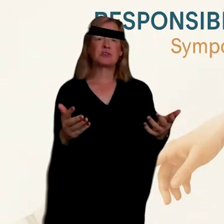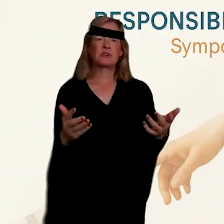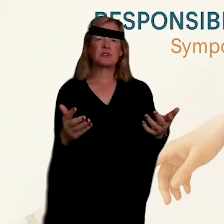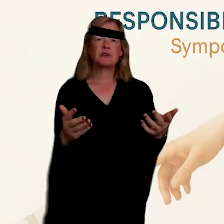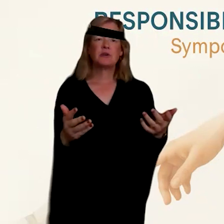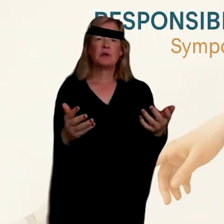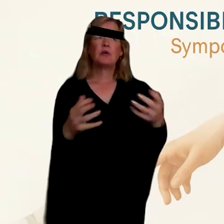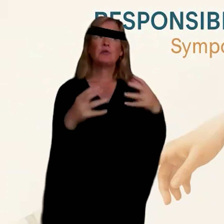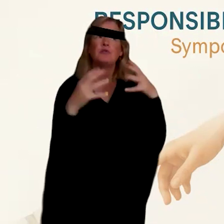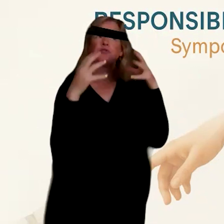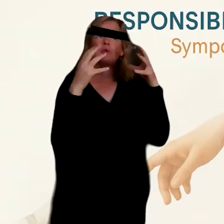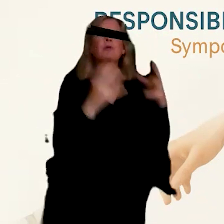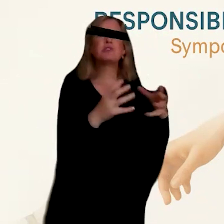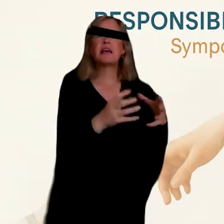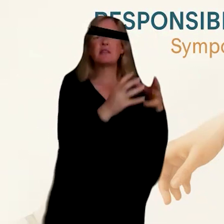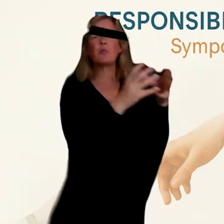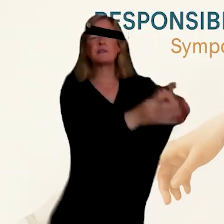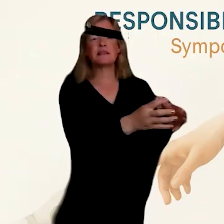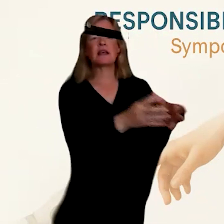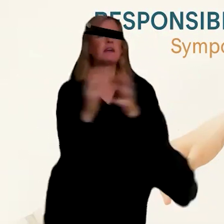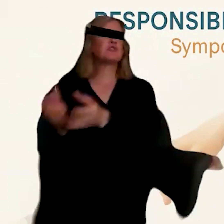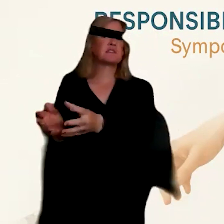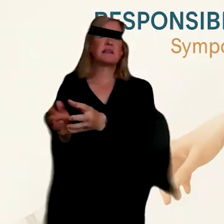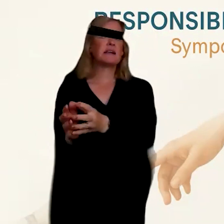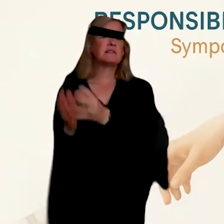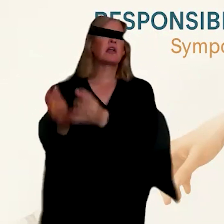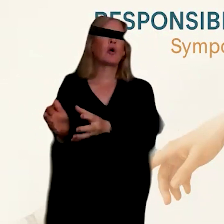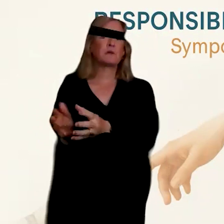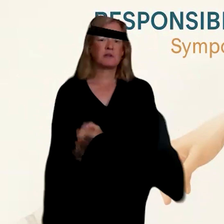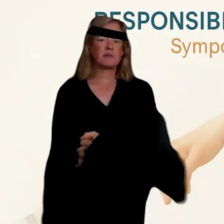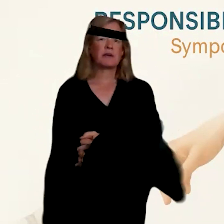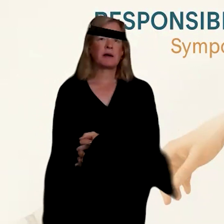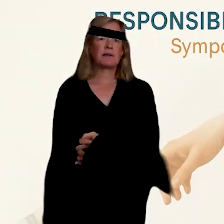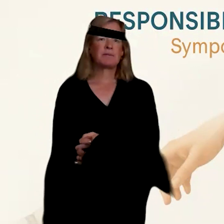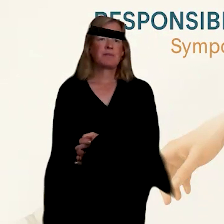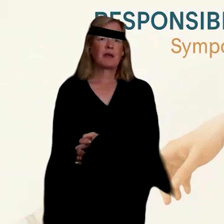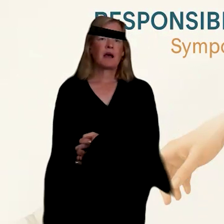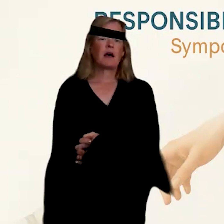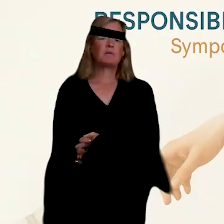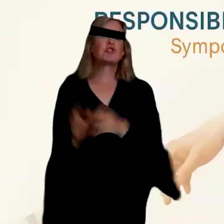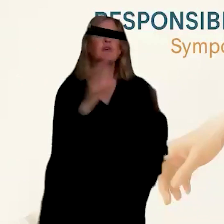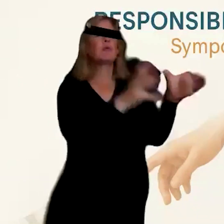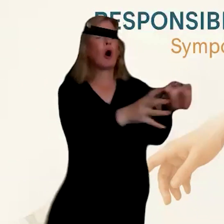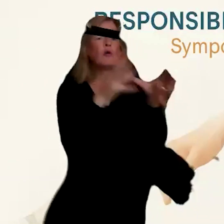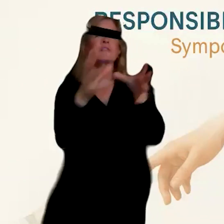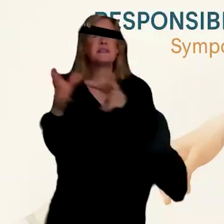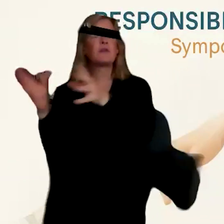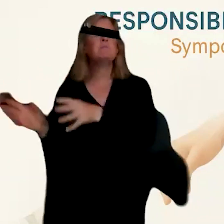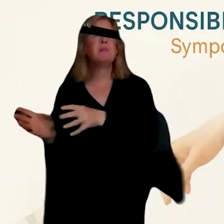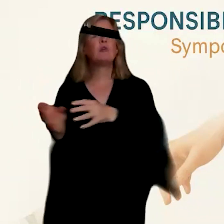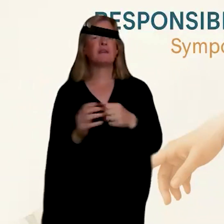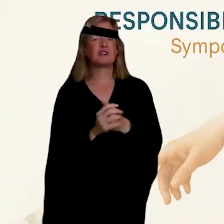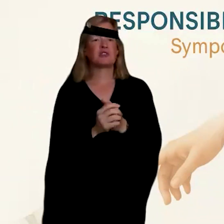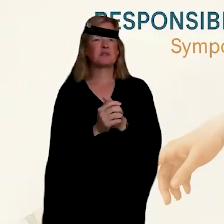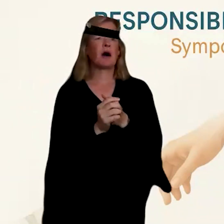bad actors to appreciate that what's in their interest is not always going to be in mine. So that all these